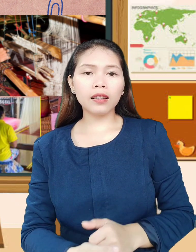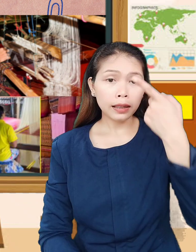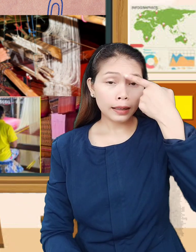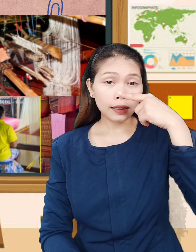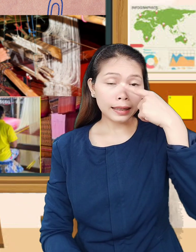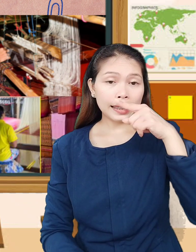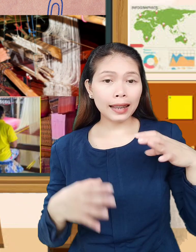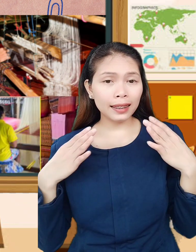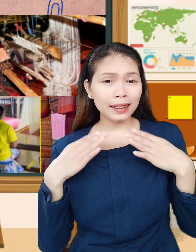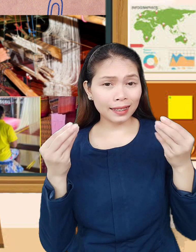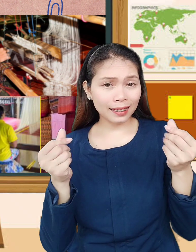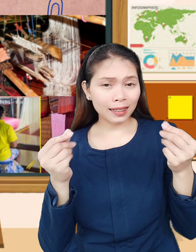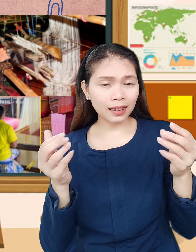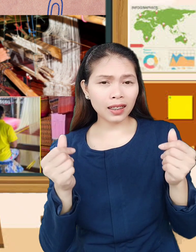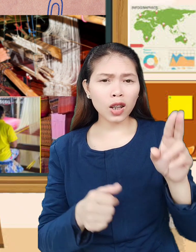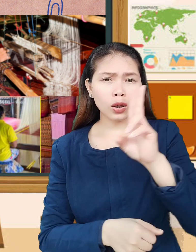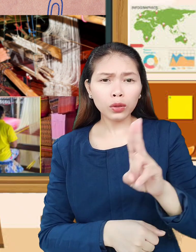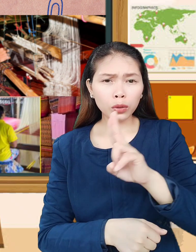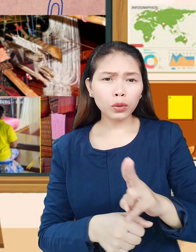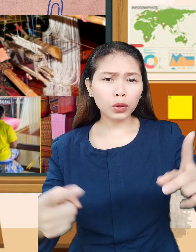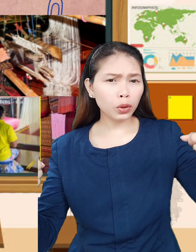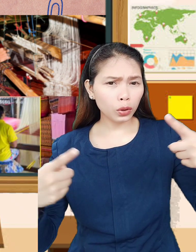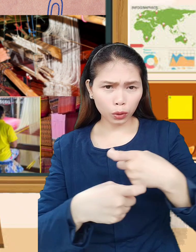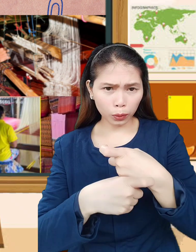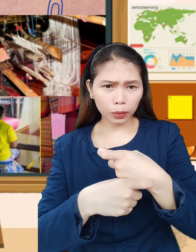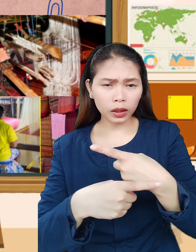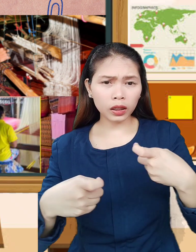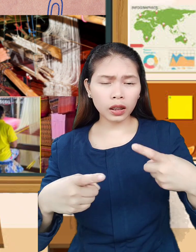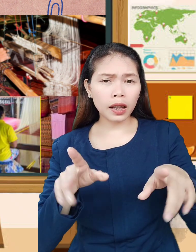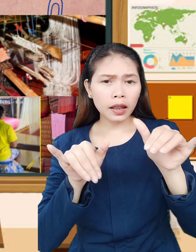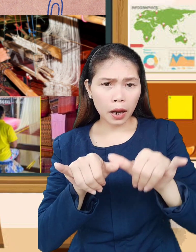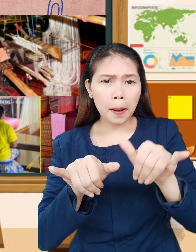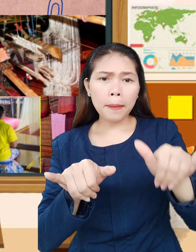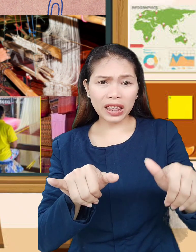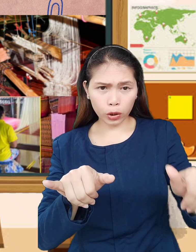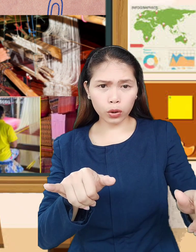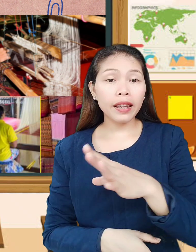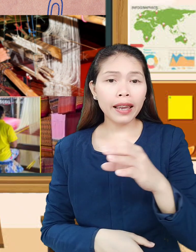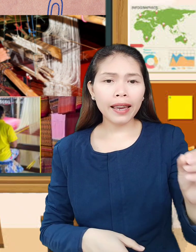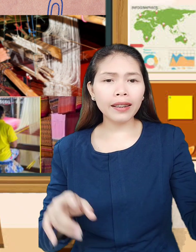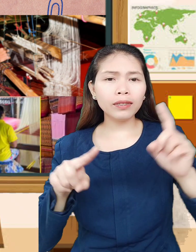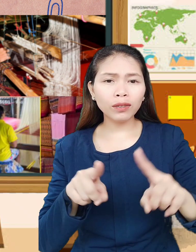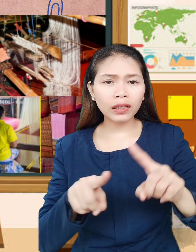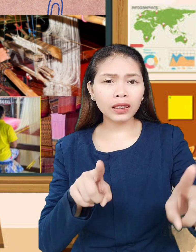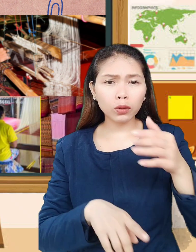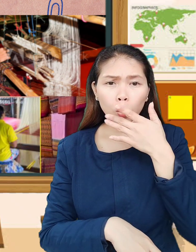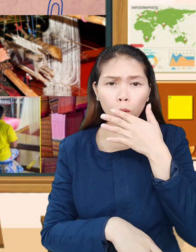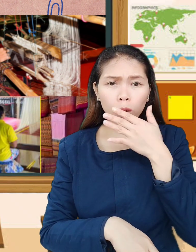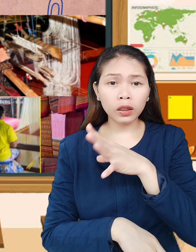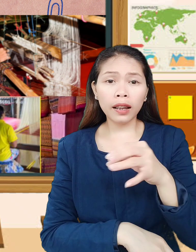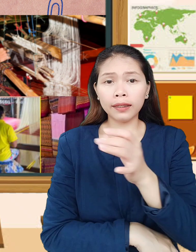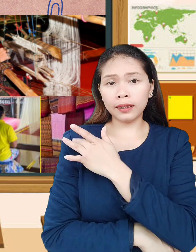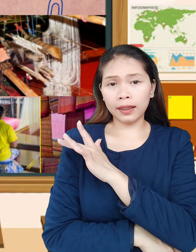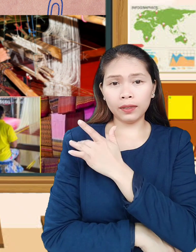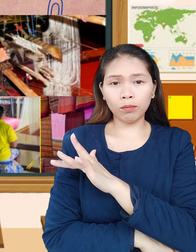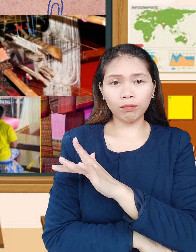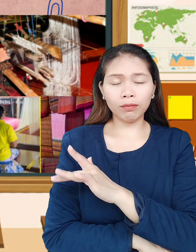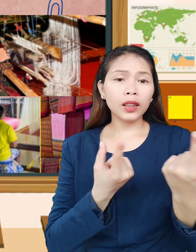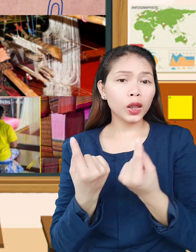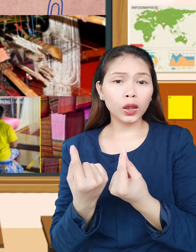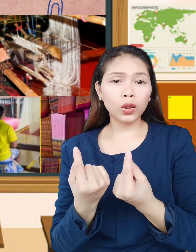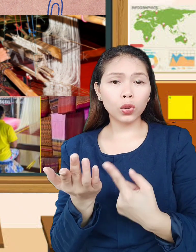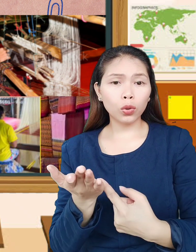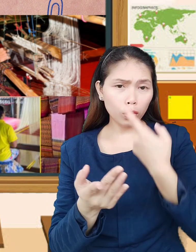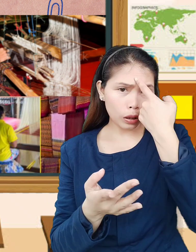its indigenous handicrafts. Thai silk textile often use complicated patterns and various colors